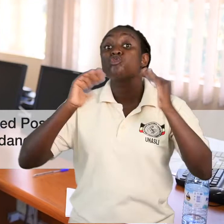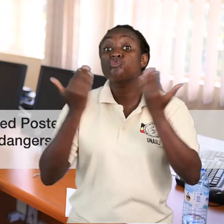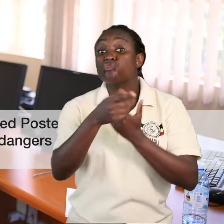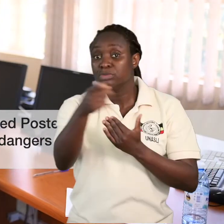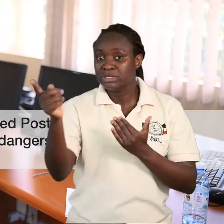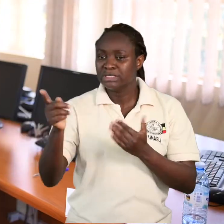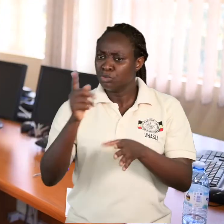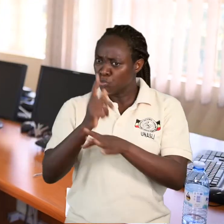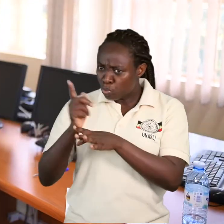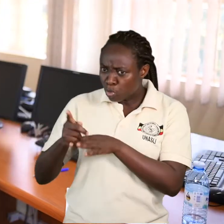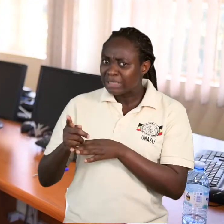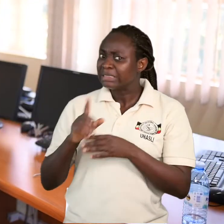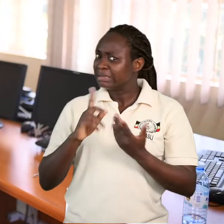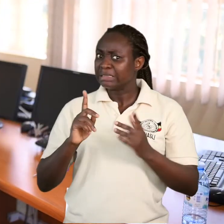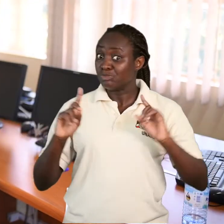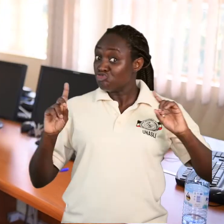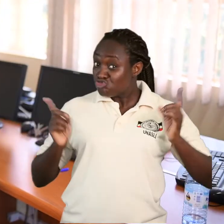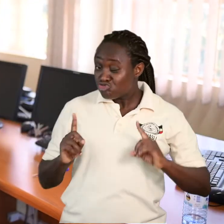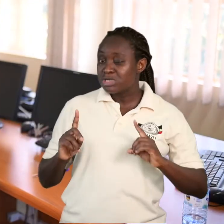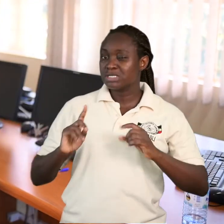COVID-19.